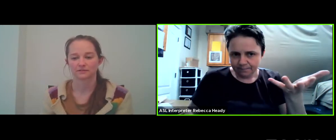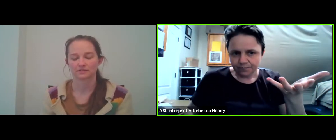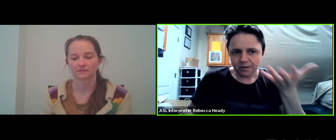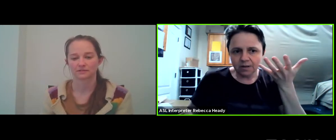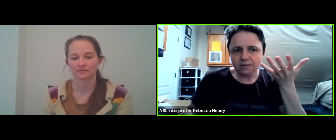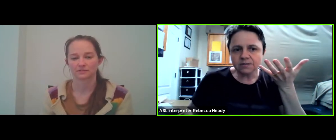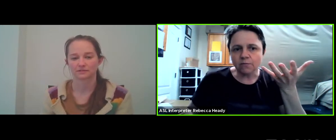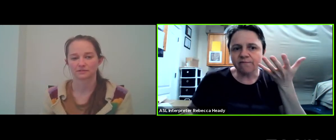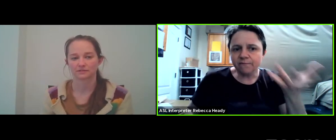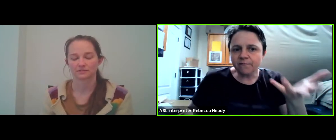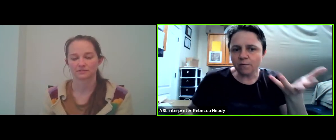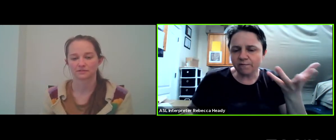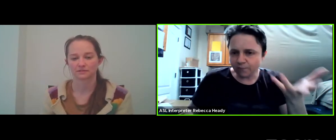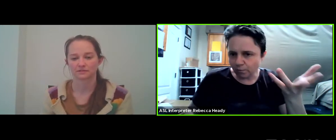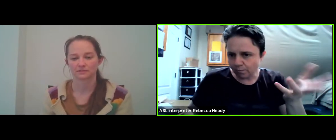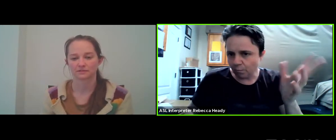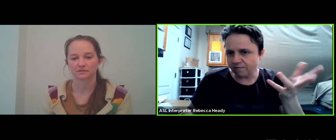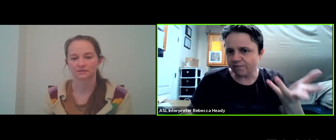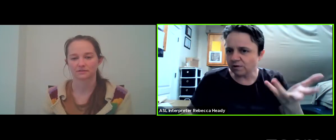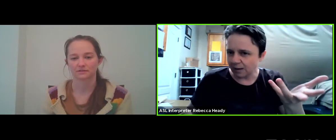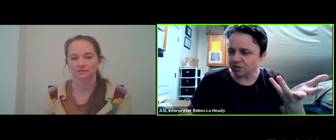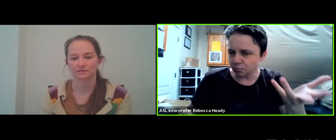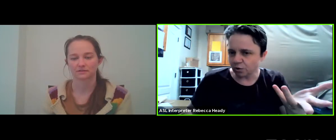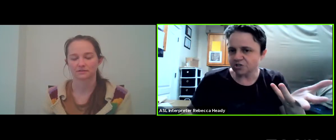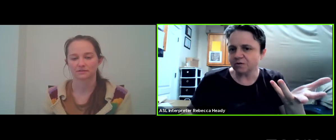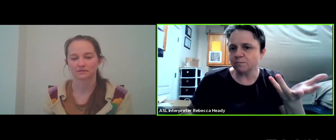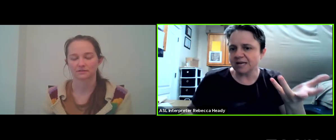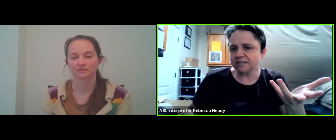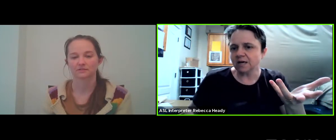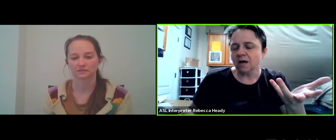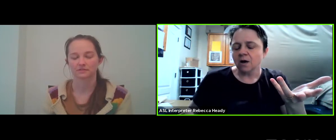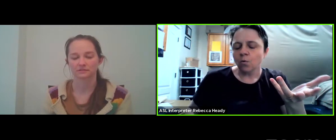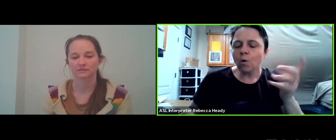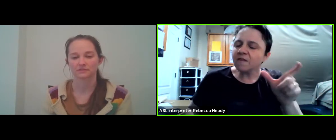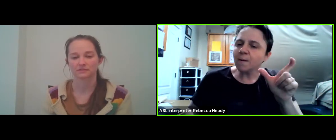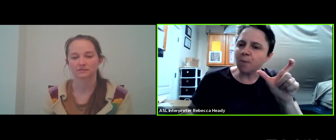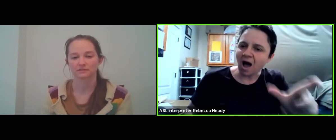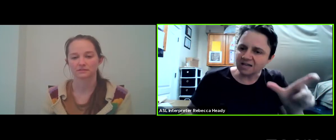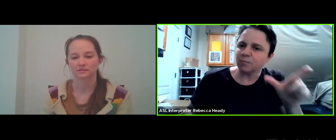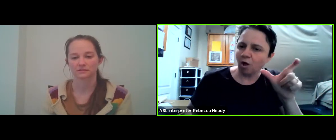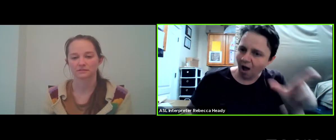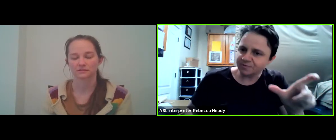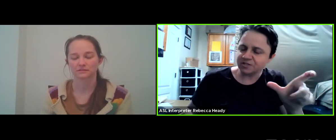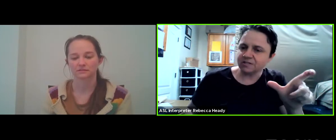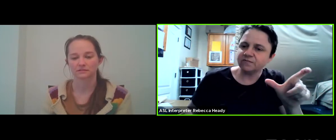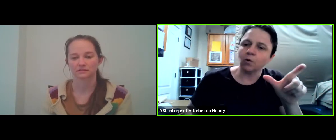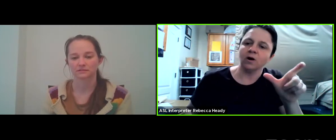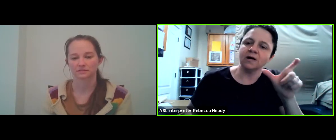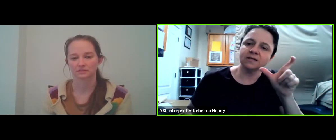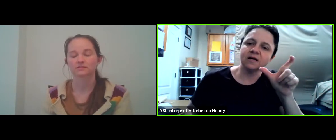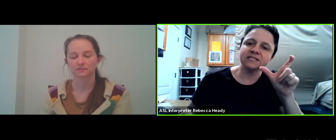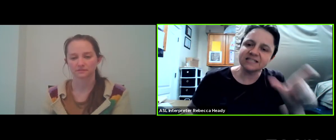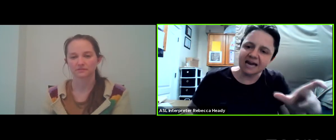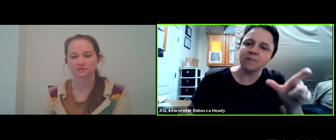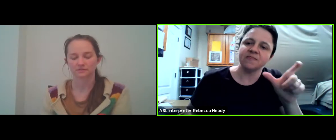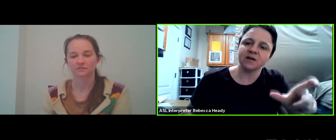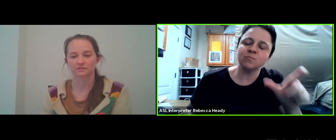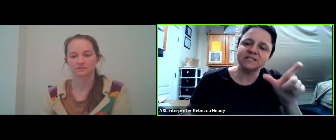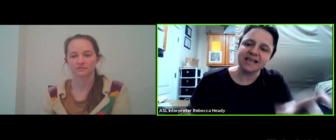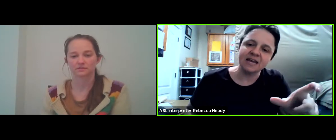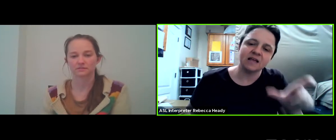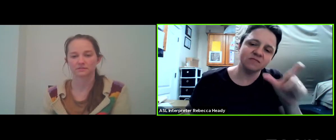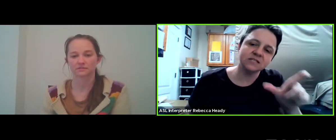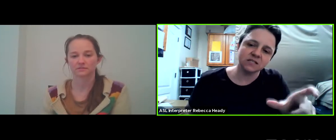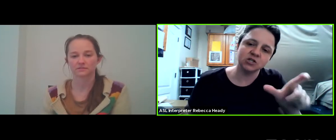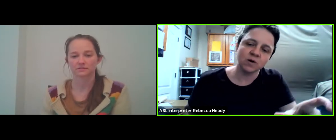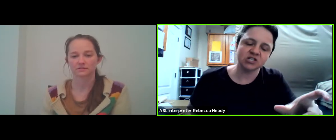said, so more full language immersion means, what are the possible options for a statement that